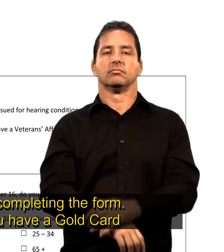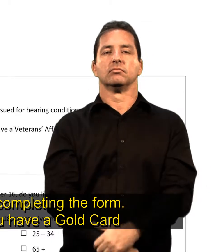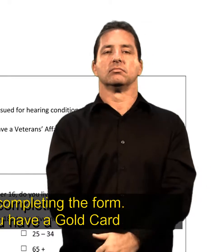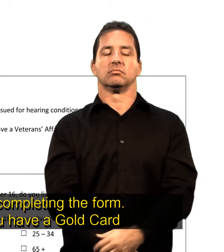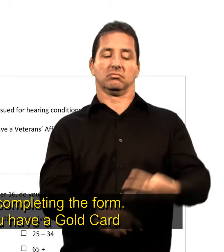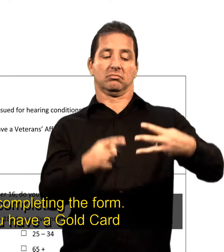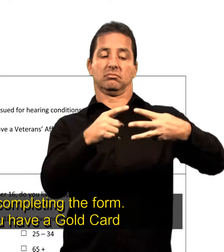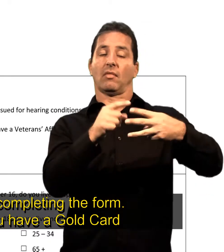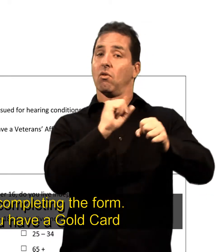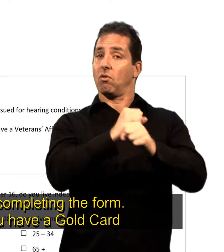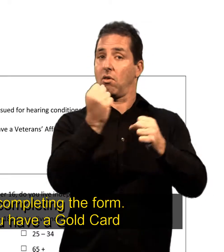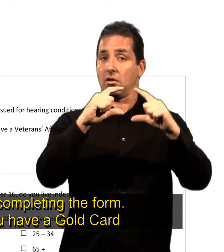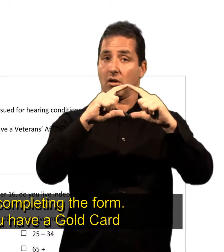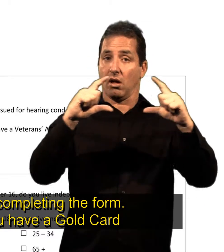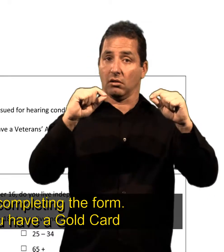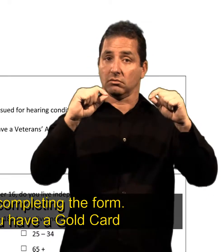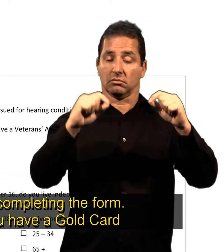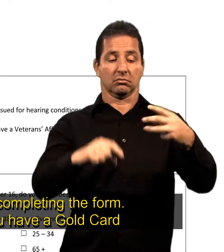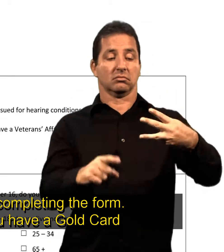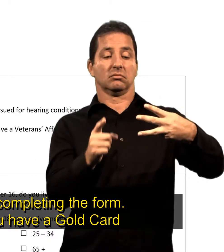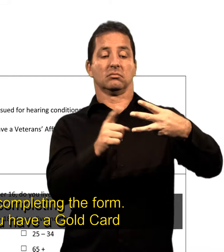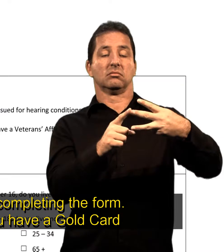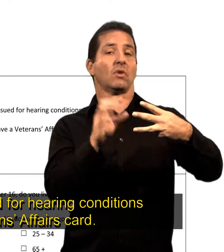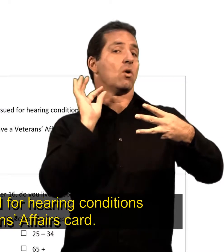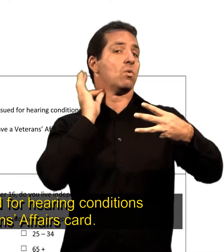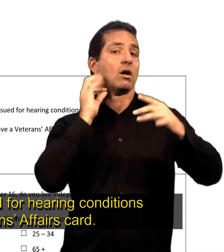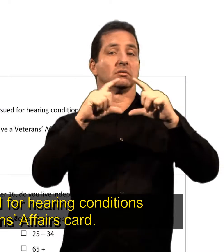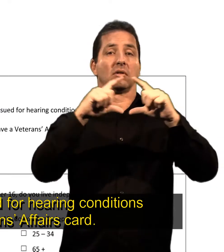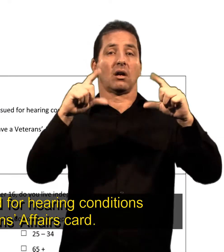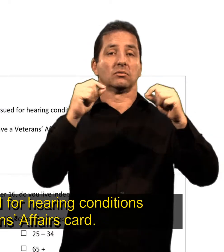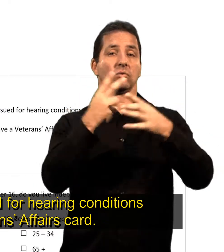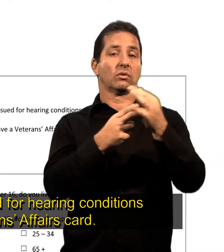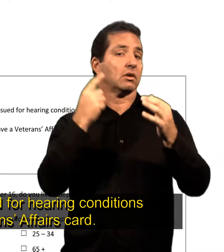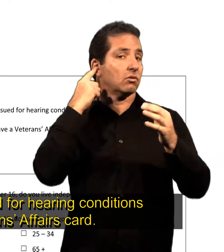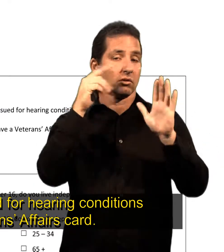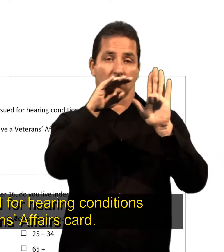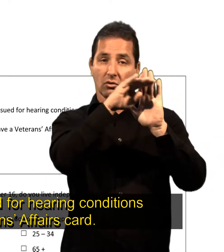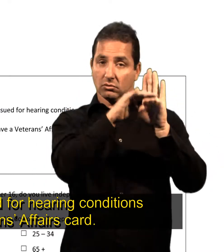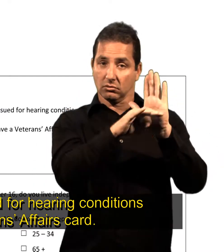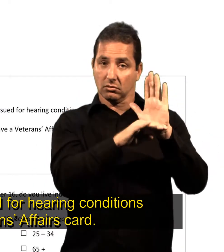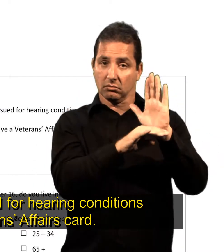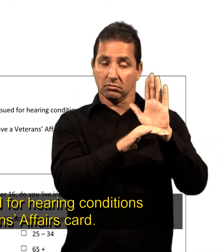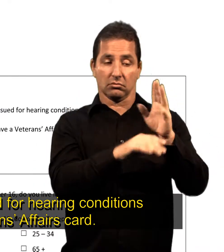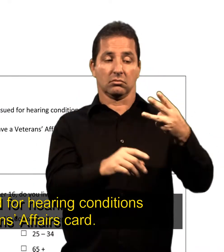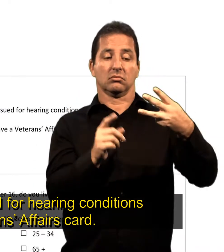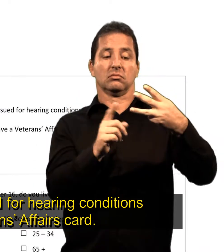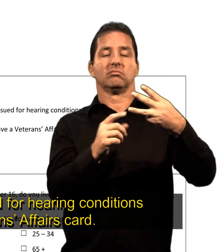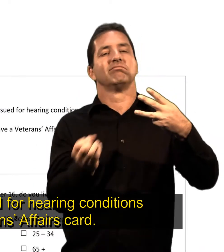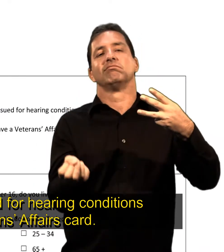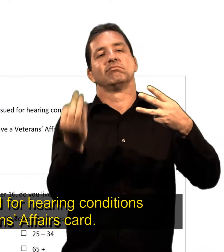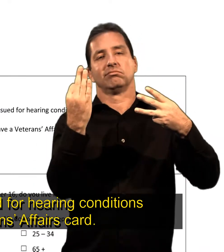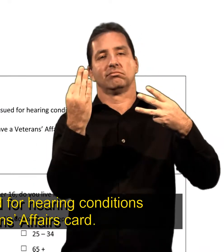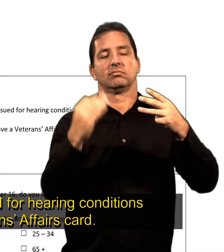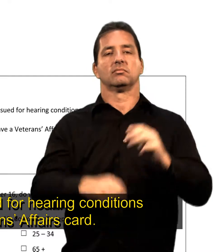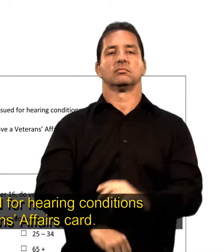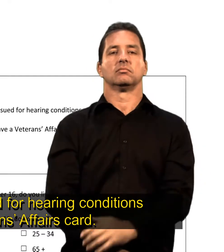form. Tick whether you have a gold card, a white card issued for hearing conditions, or no Veterans